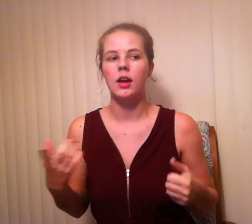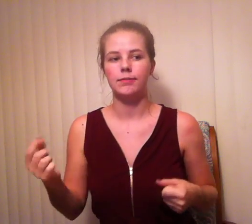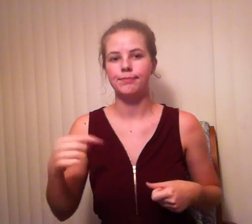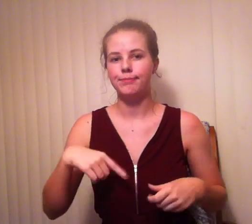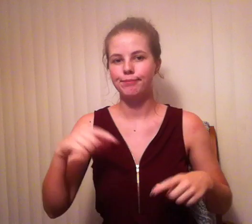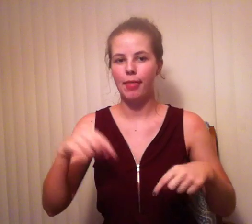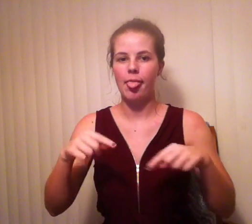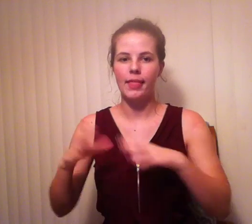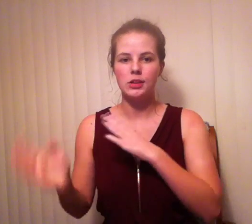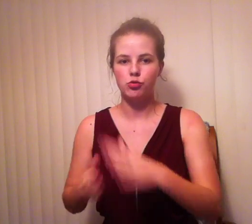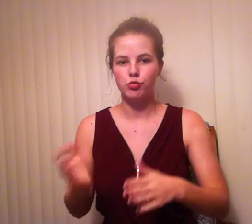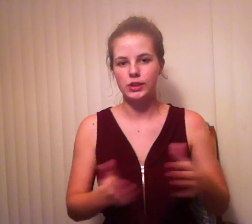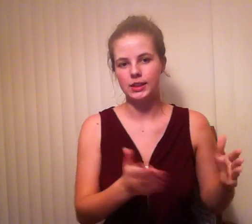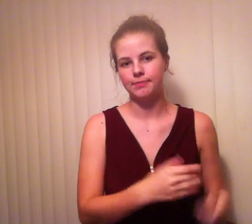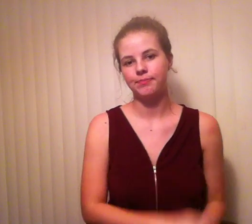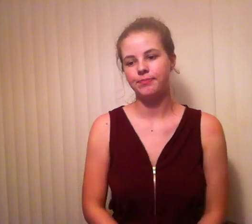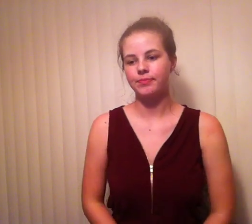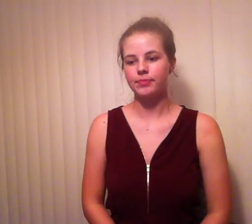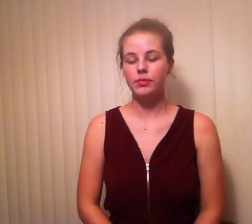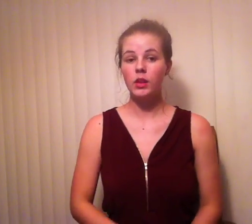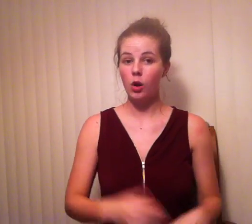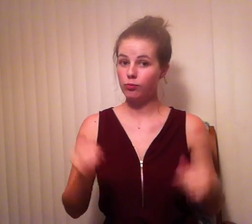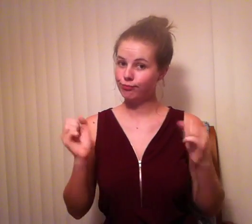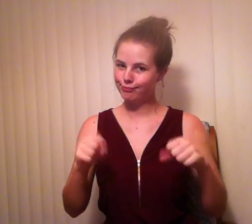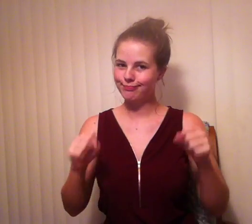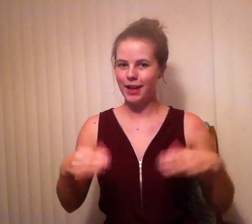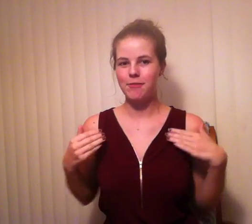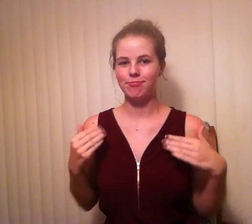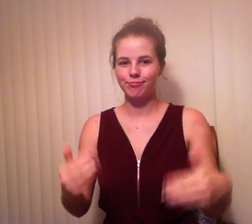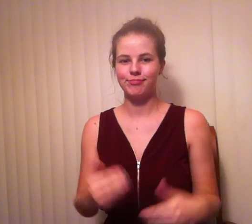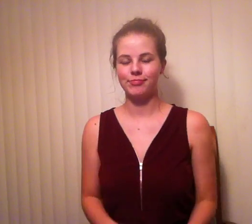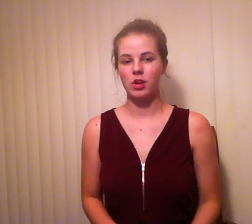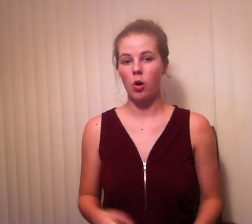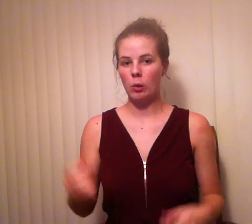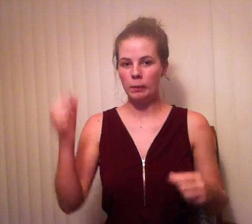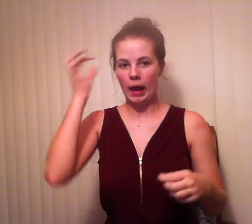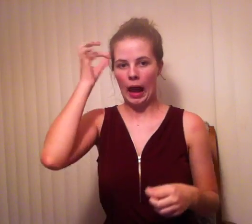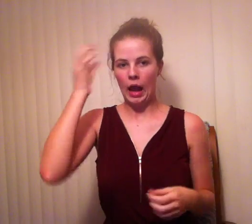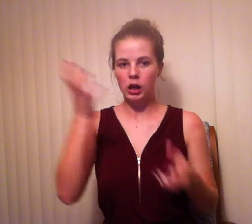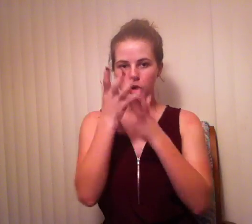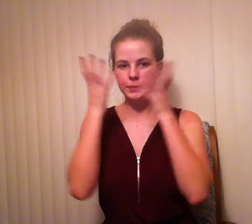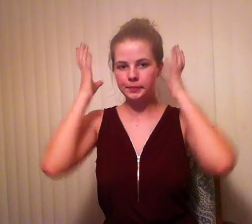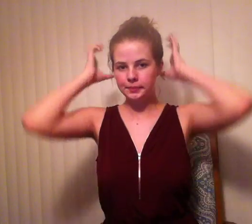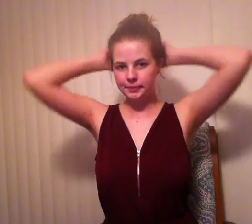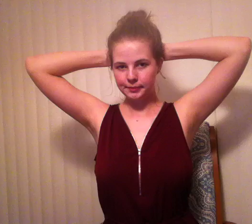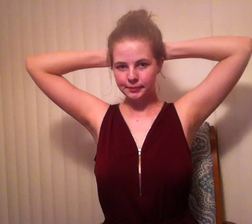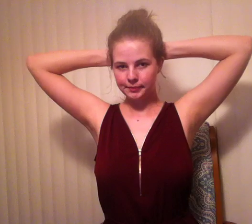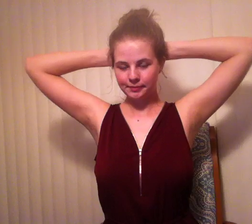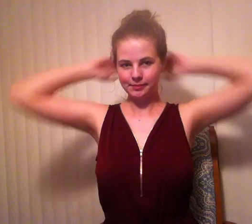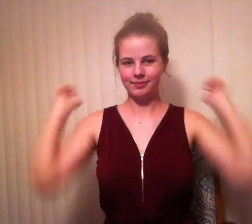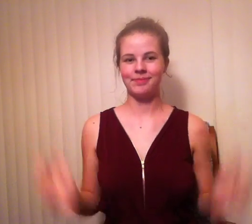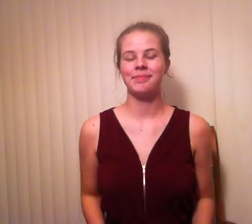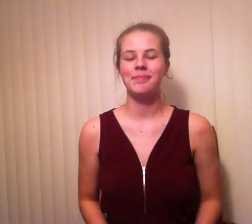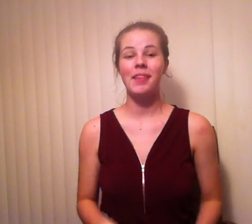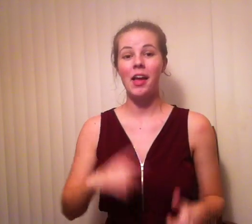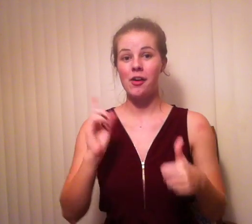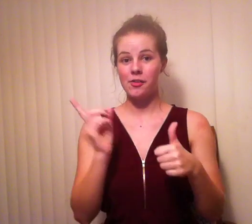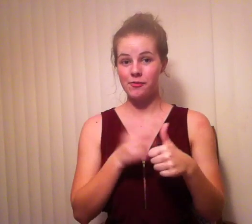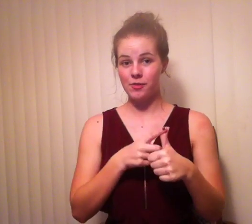ado, let's get into this. Okay, let's start by getting my hair on my face. Pony jack. Check. So the first thing I'm going to do is I'm going to go in with a